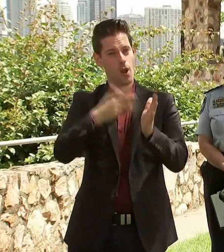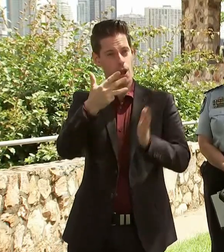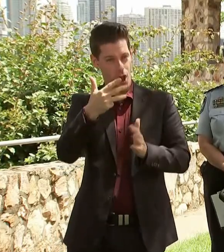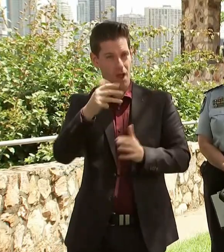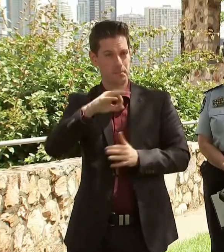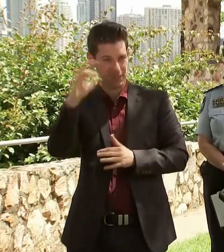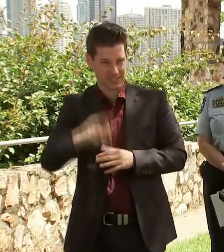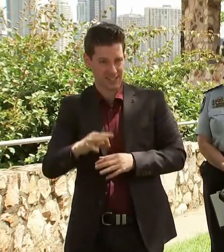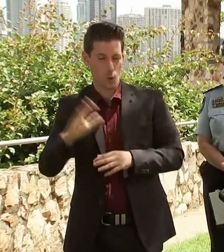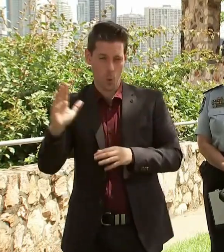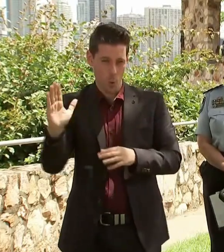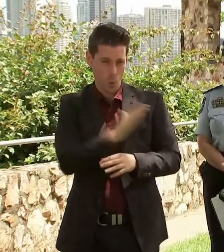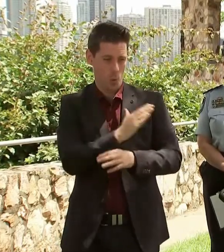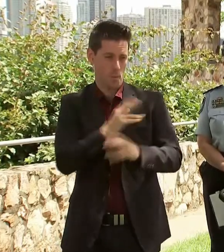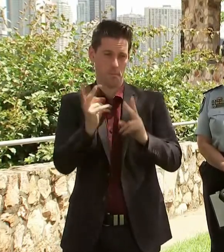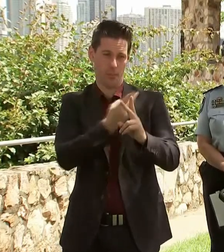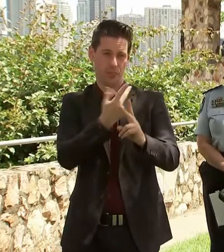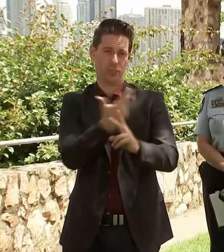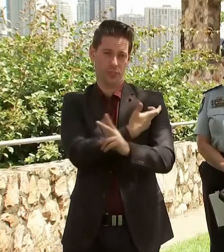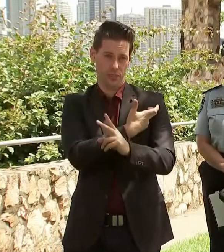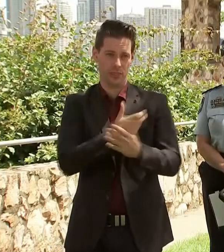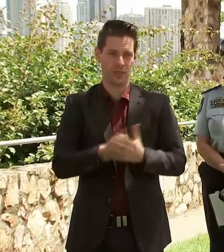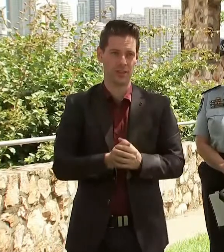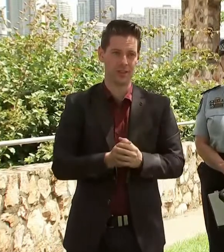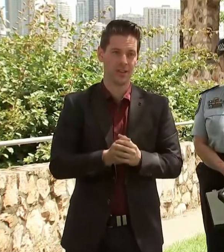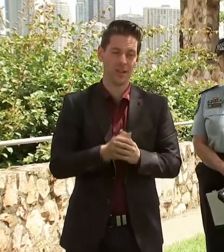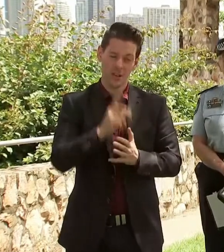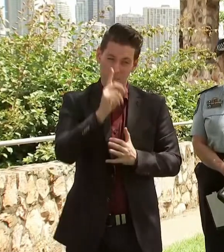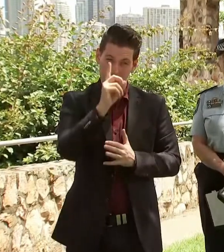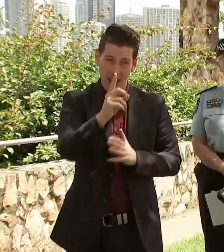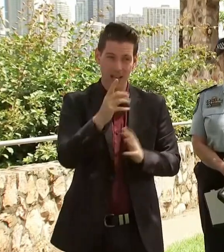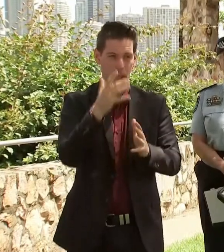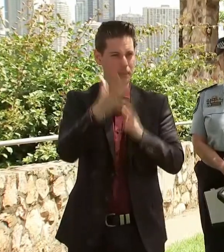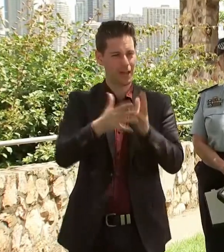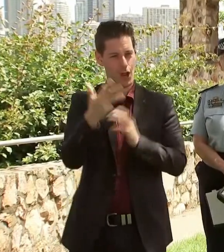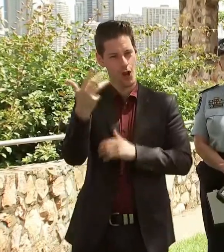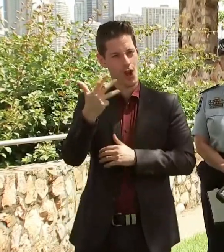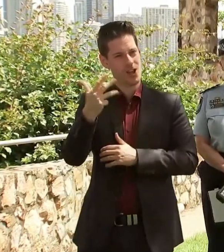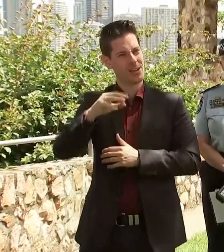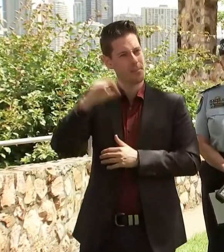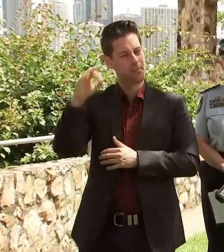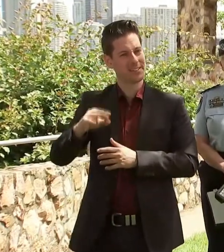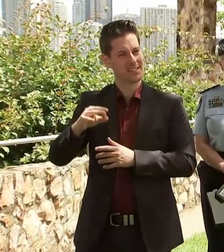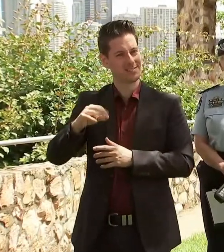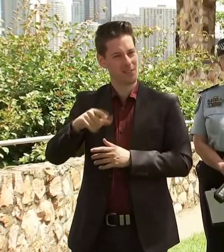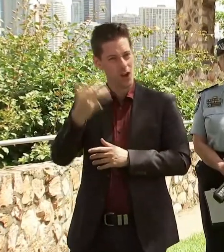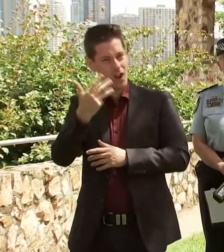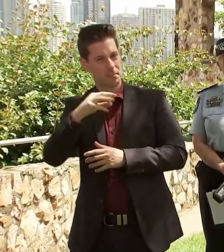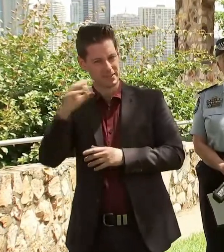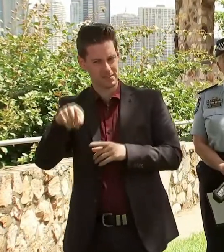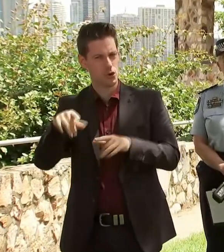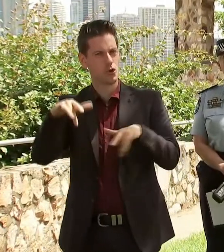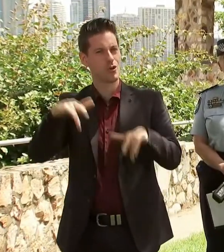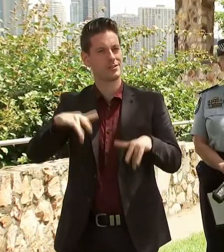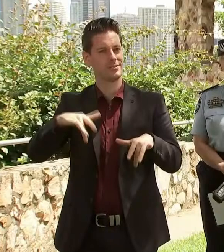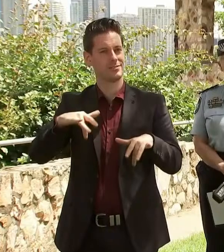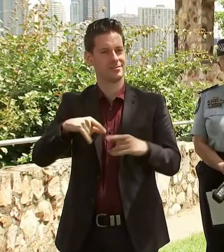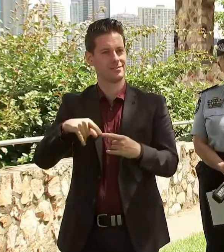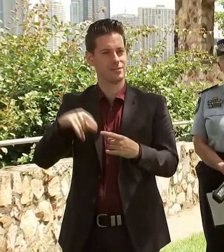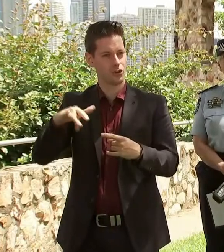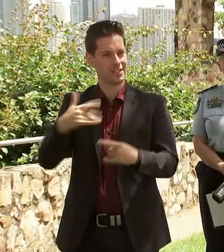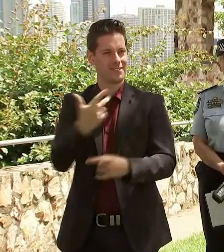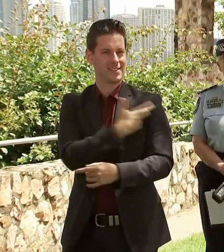of Queenslanders fully vaccinated. The flip side of that coin is it means there are 19% of the eligible group who are